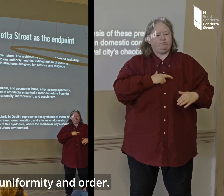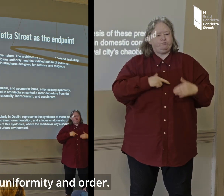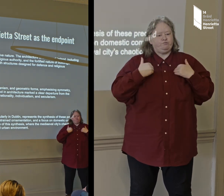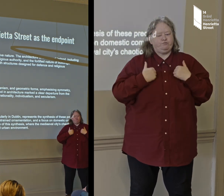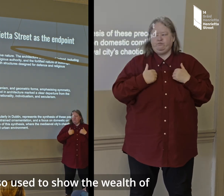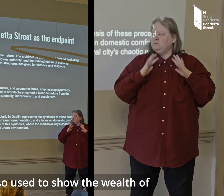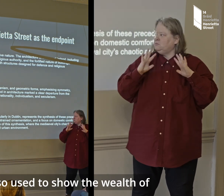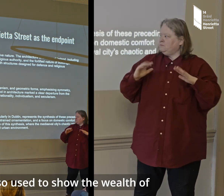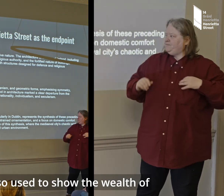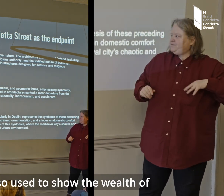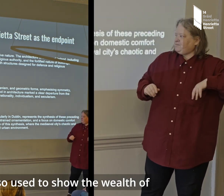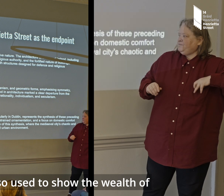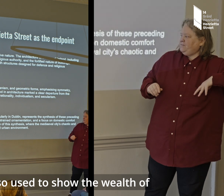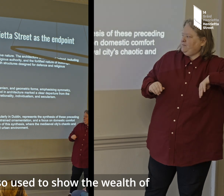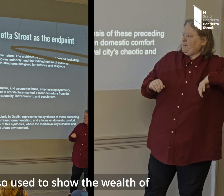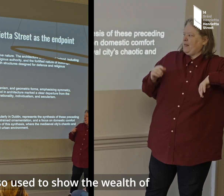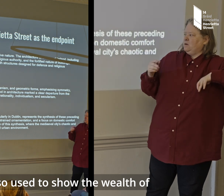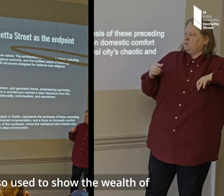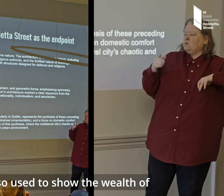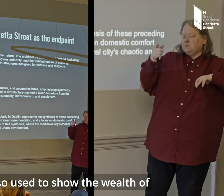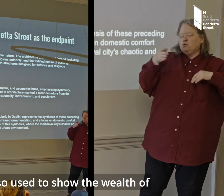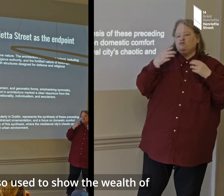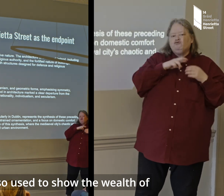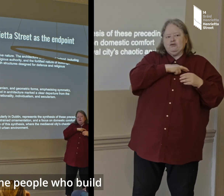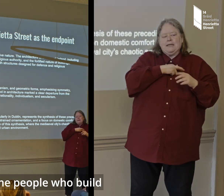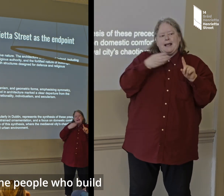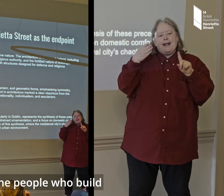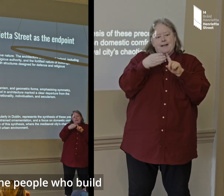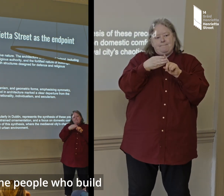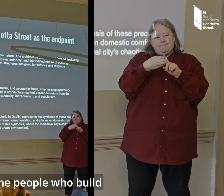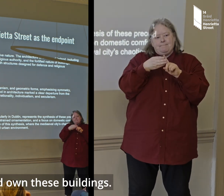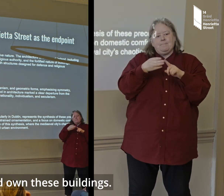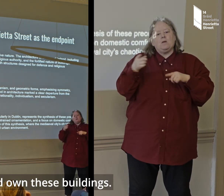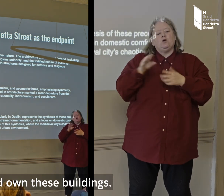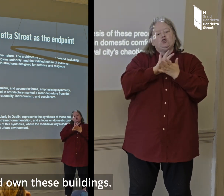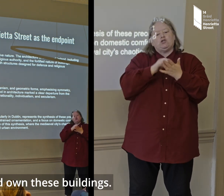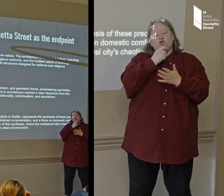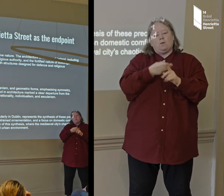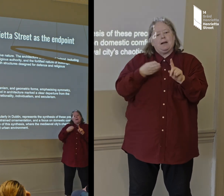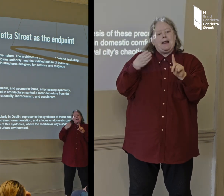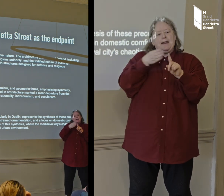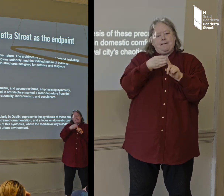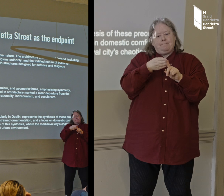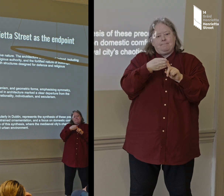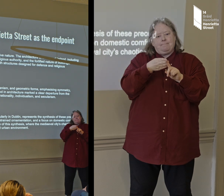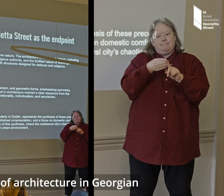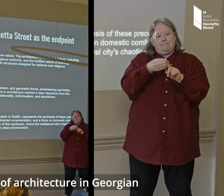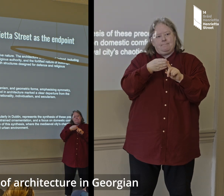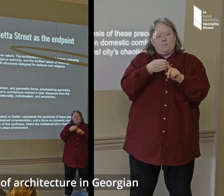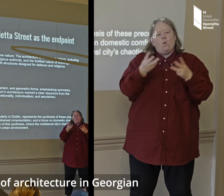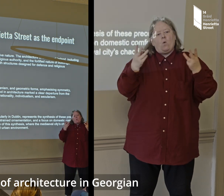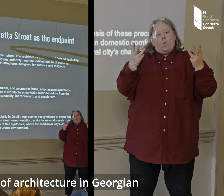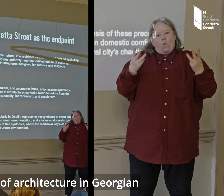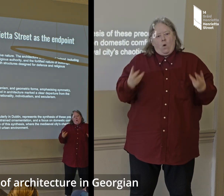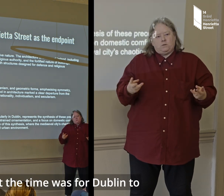order. And it's also used to show the wealth of the people who build and own these buildings. The aim